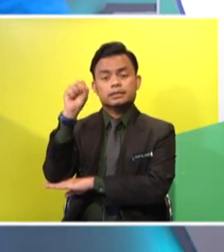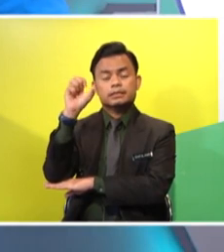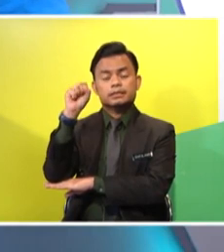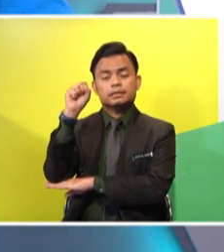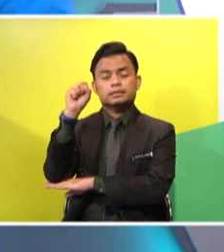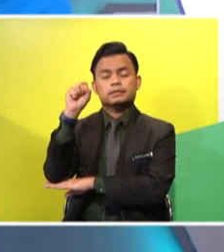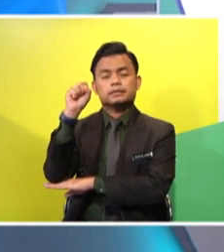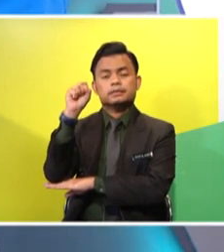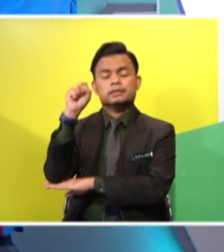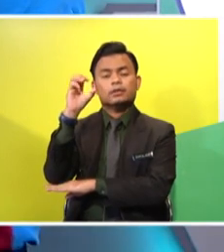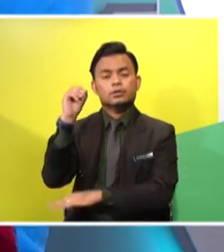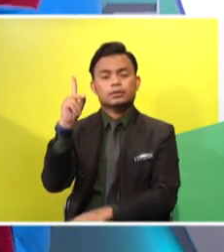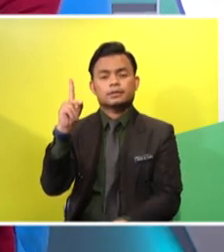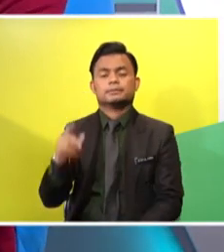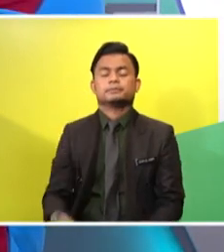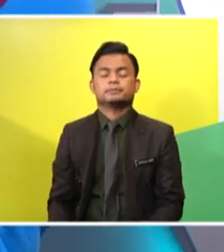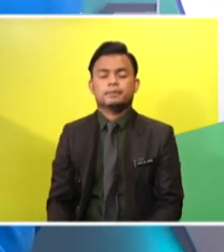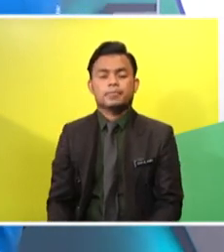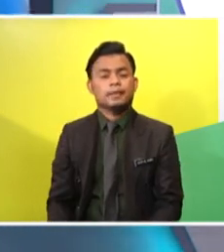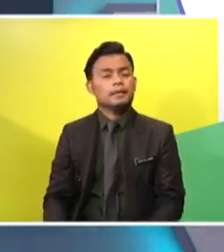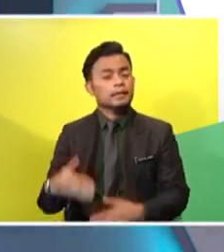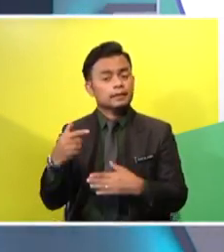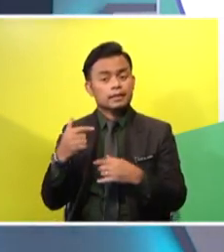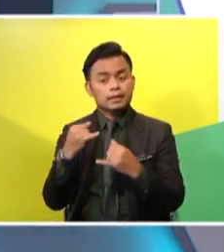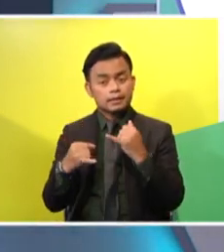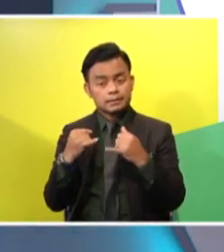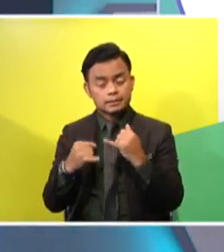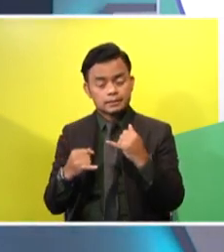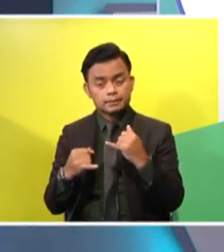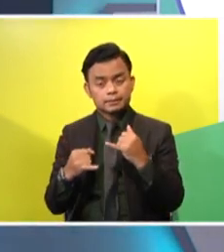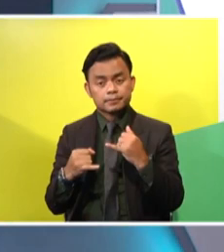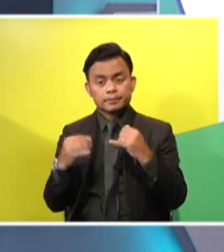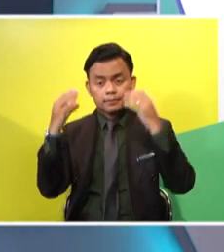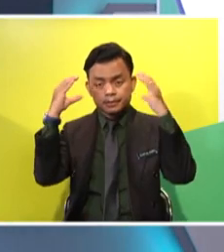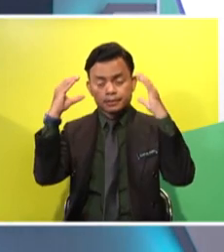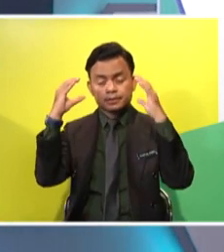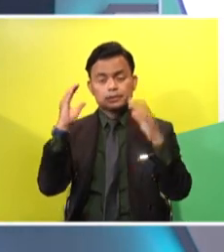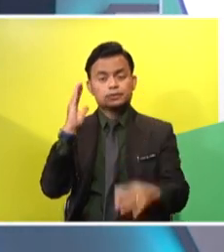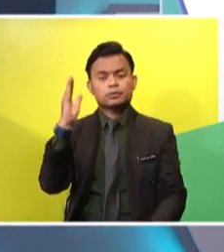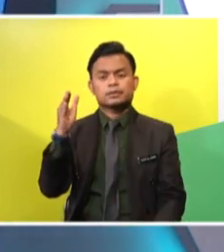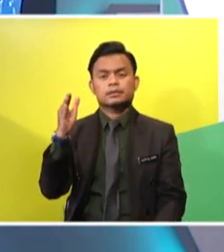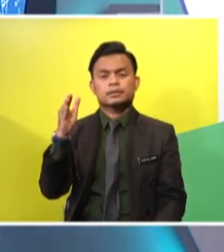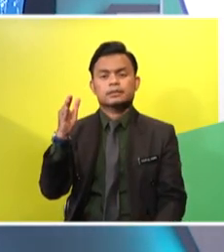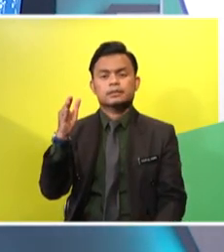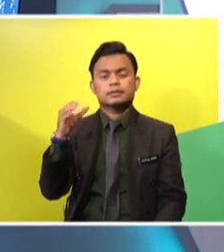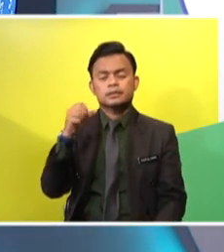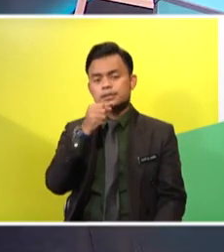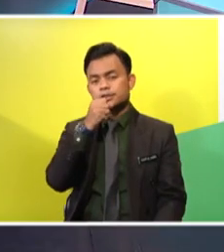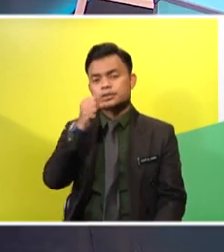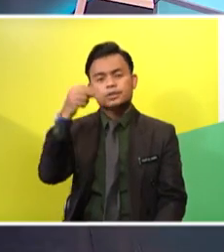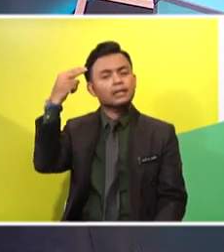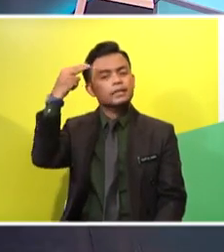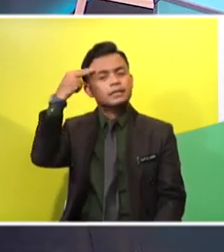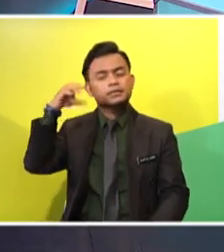S. Okay. The last one, I will leave Hanif to do it. Oh, well, I will